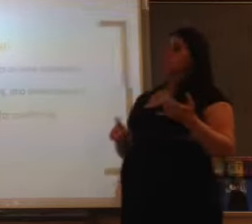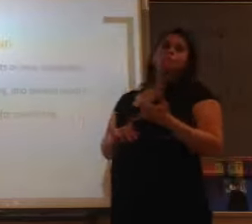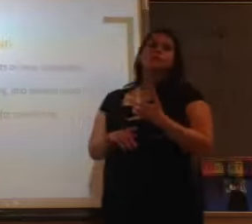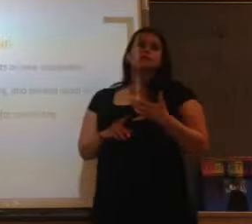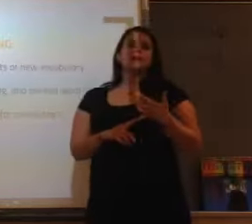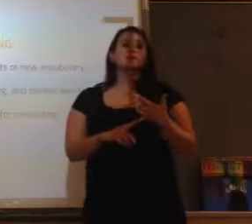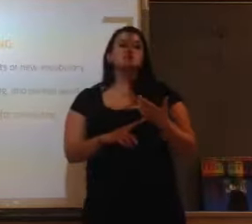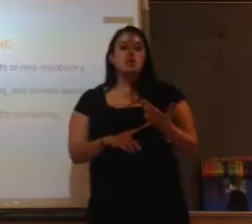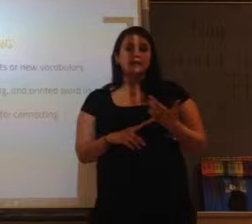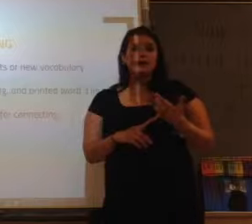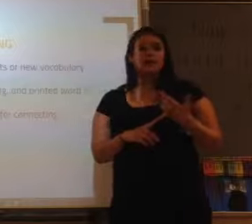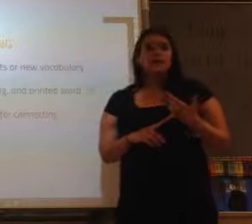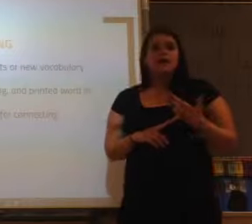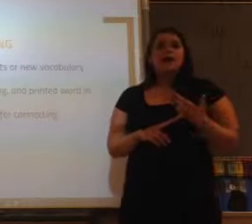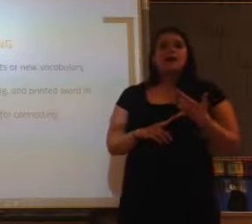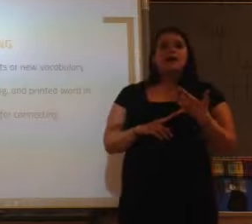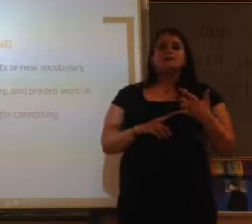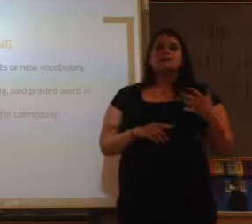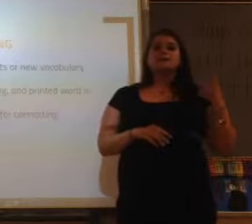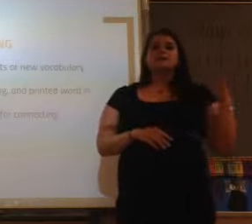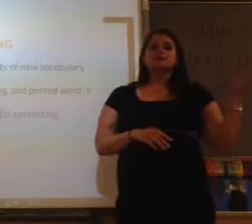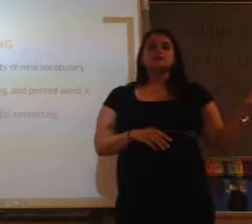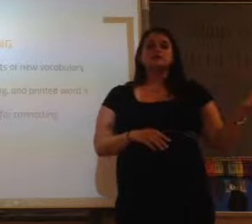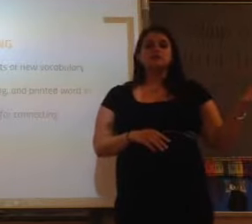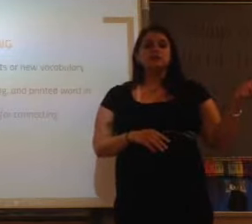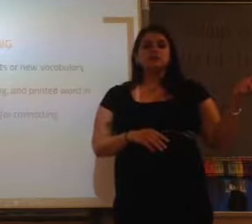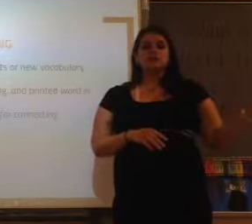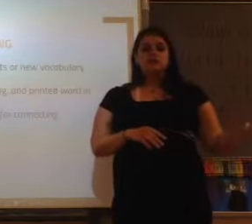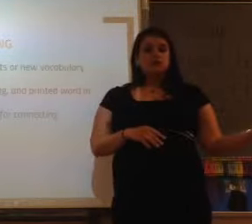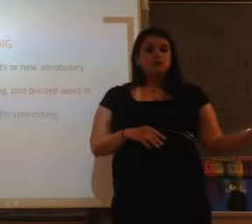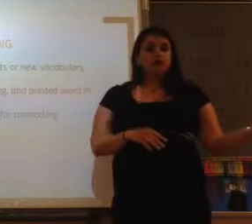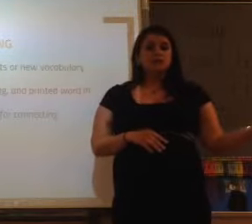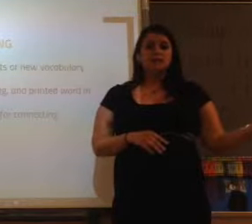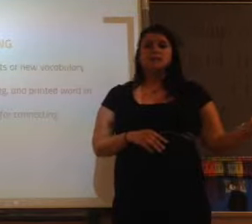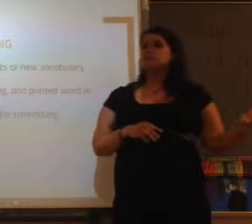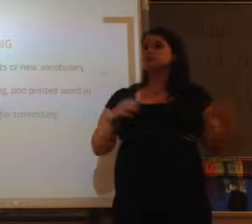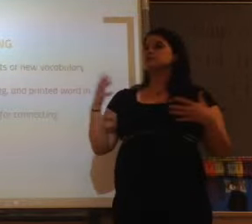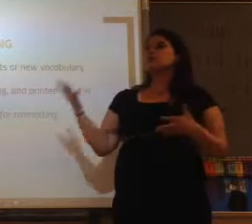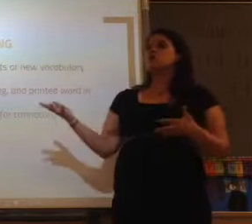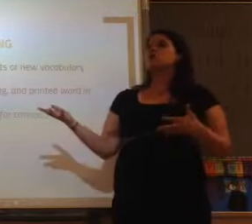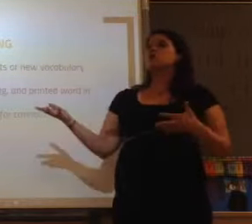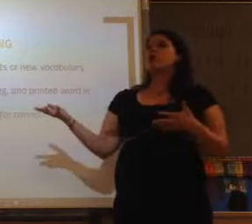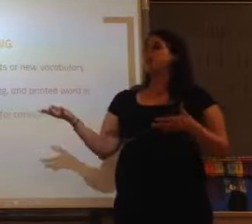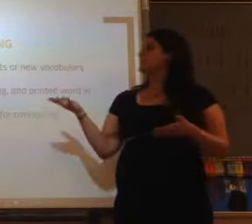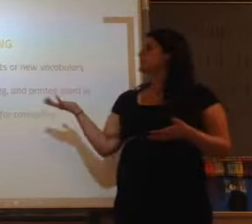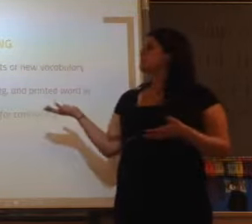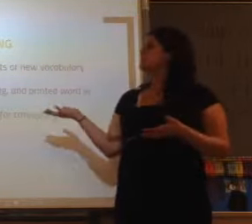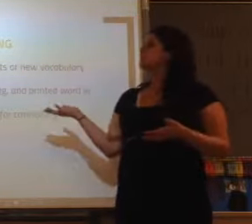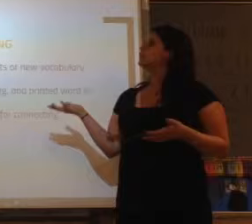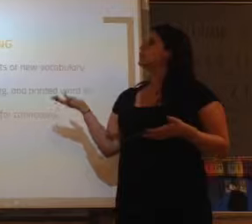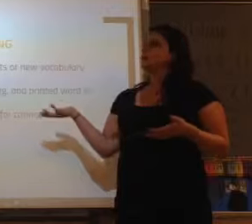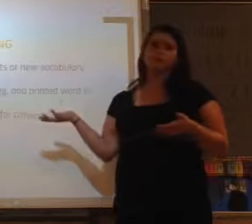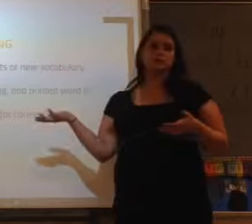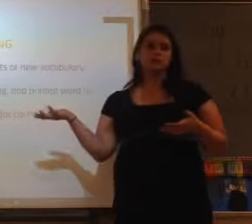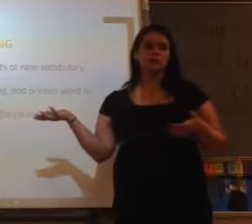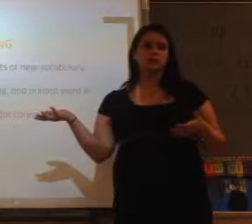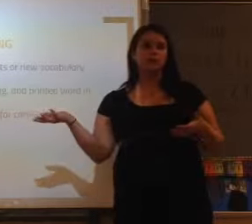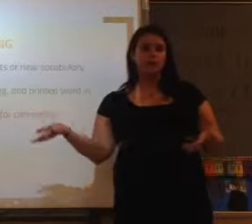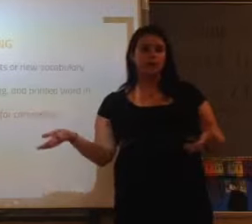One thing is chaining, and this is used to introduce a new concept. So in this example, we're going to use the word